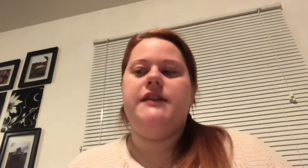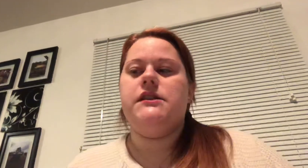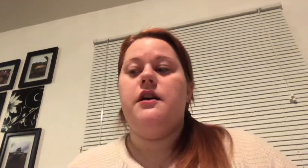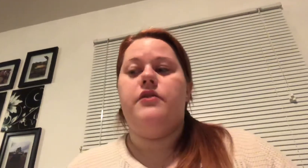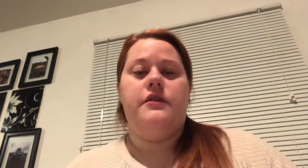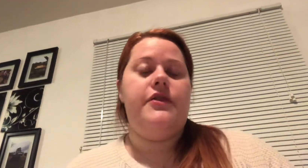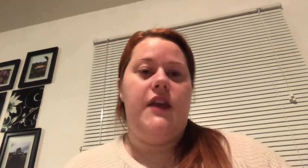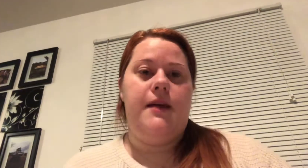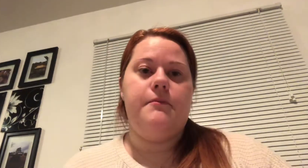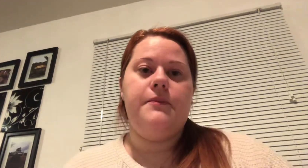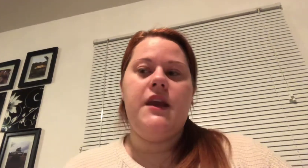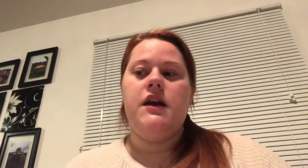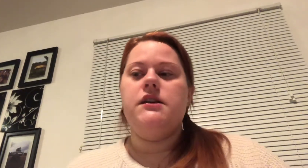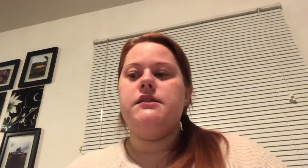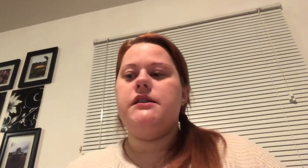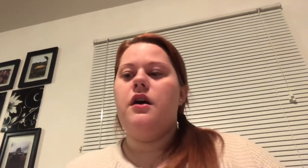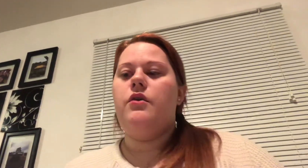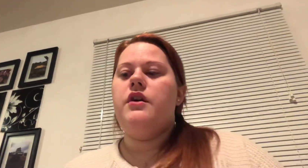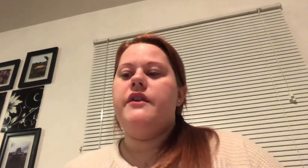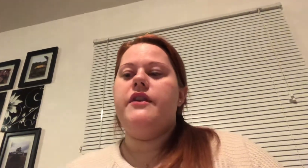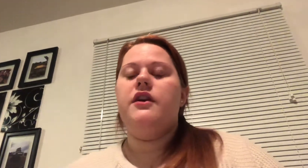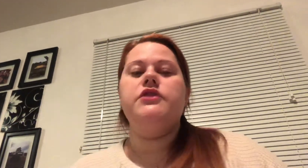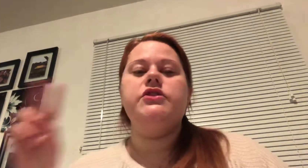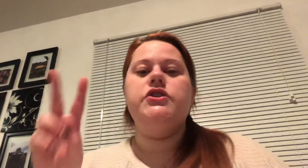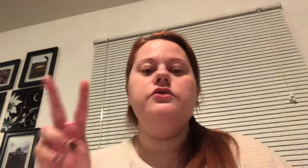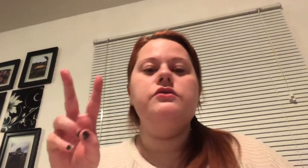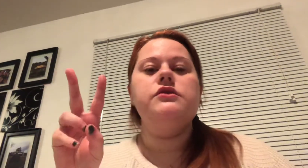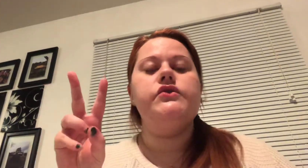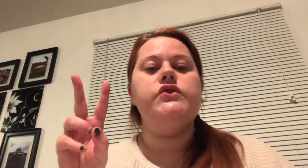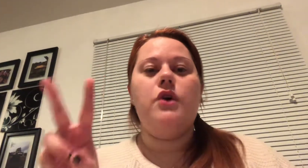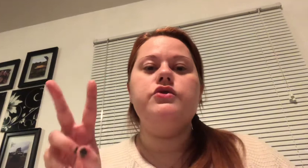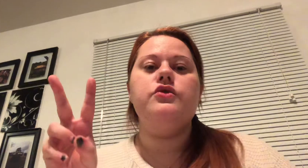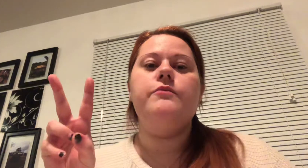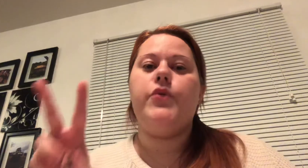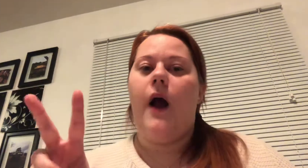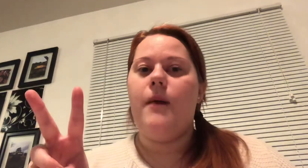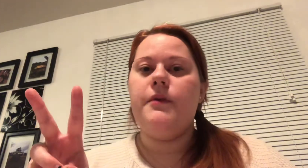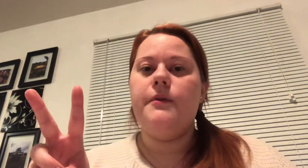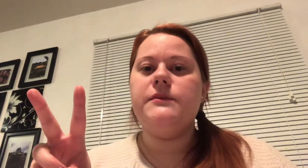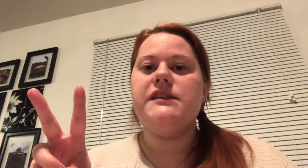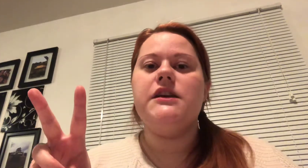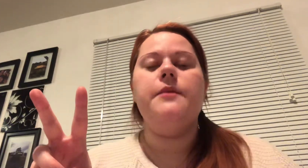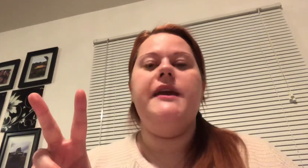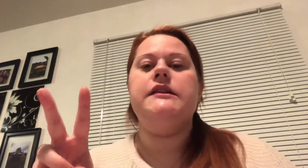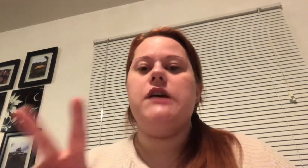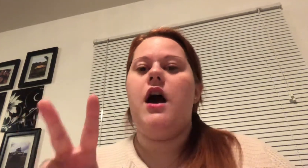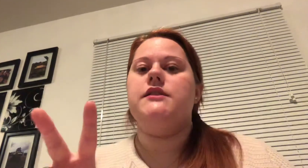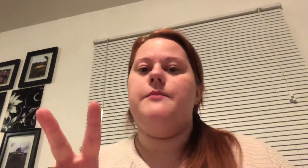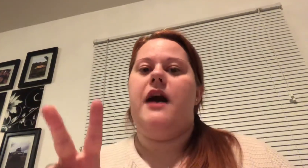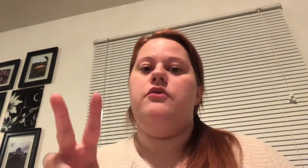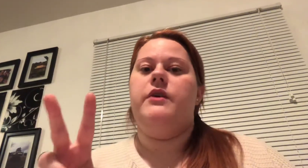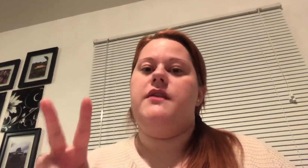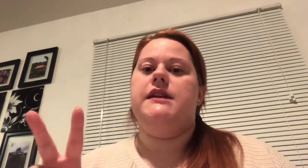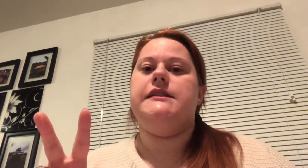of our theme. So, there are 2 social problems that are being talked about with this